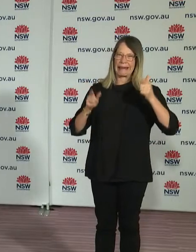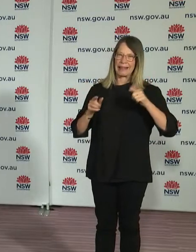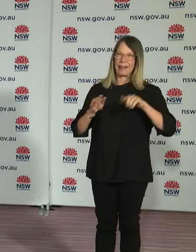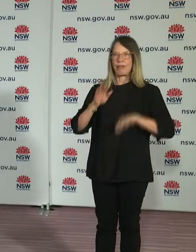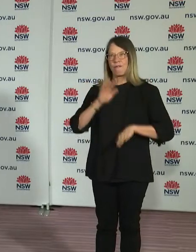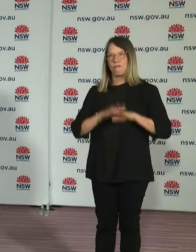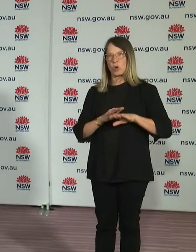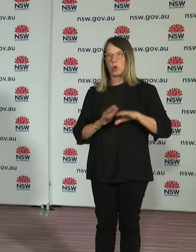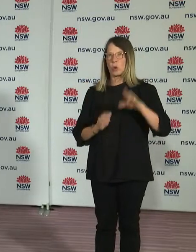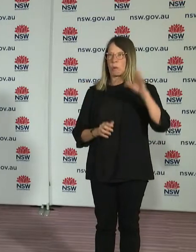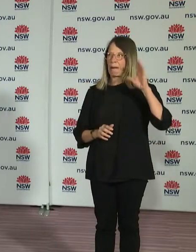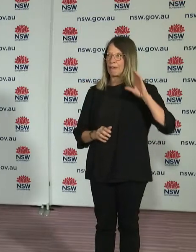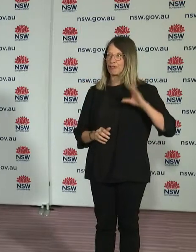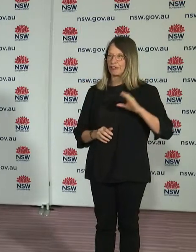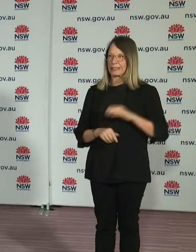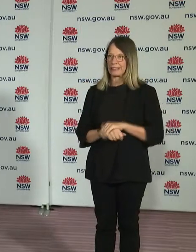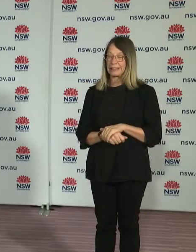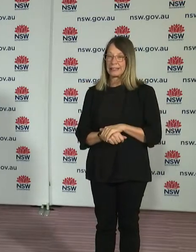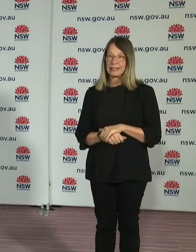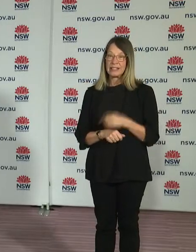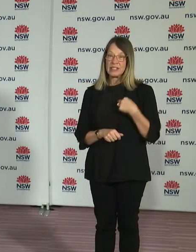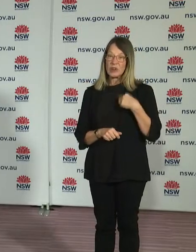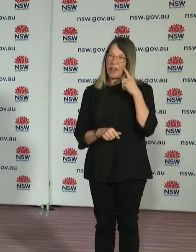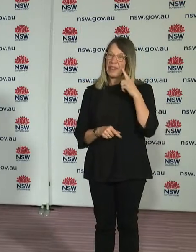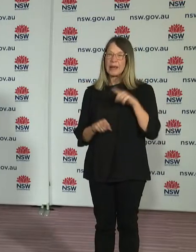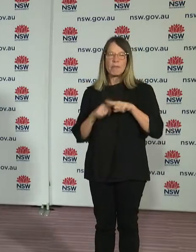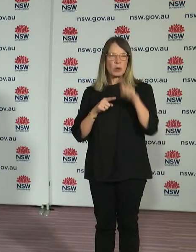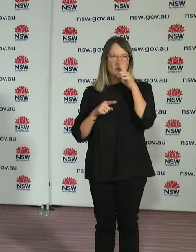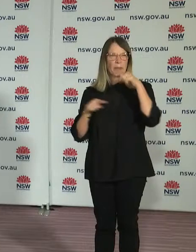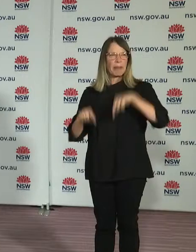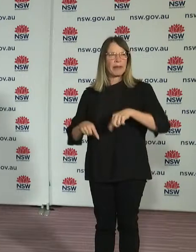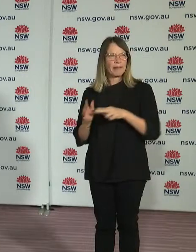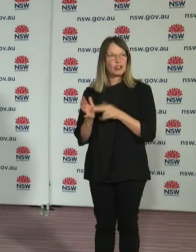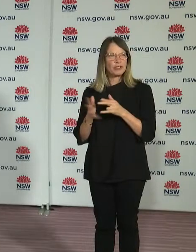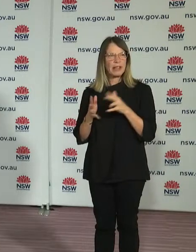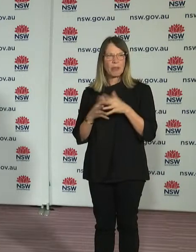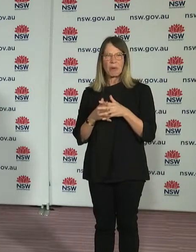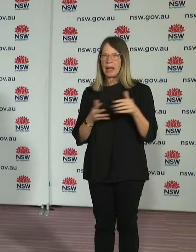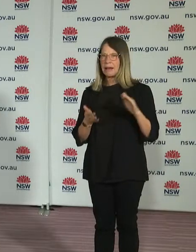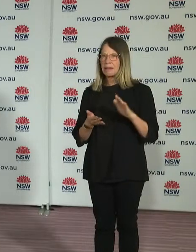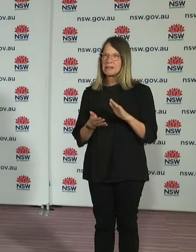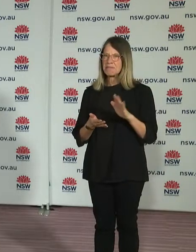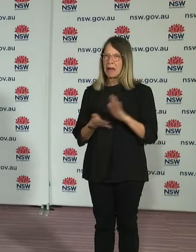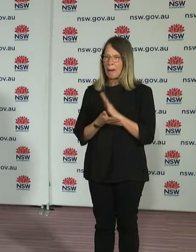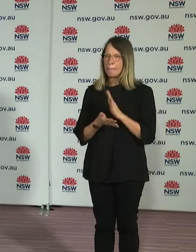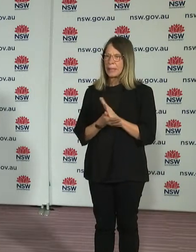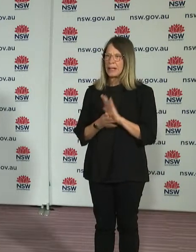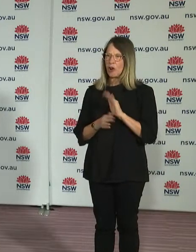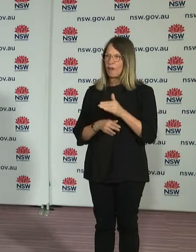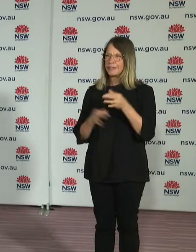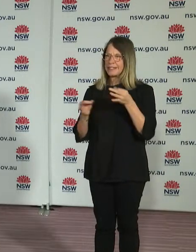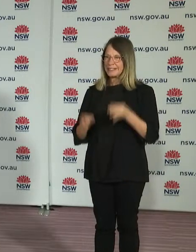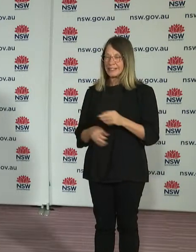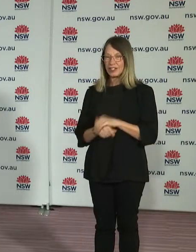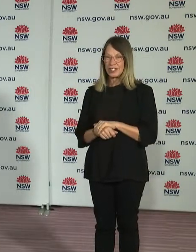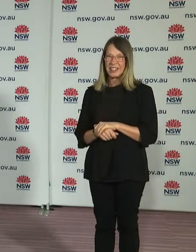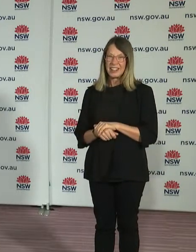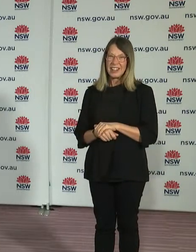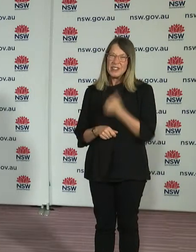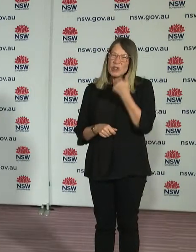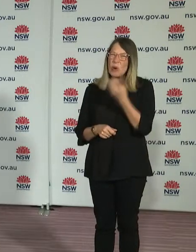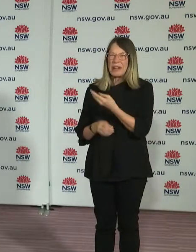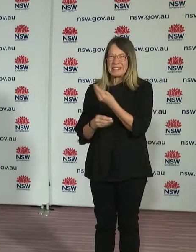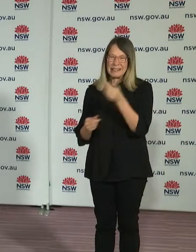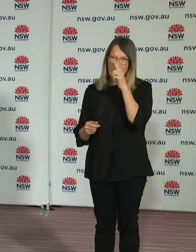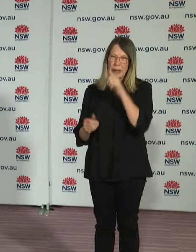vast majority of our population is very comfortable with what we're doing. You'll always have people that won't agree with everything you do, but I think in the main we are very much in touch with